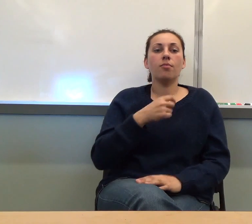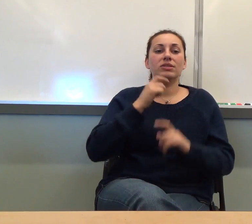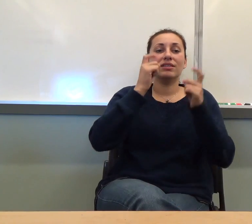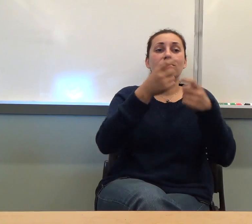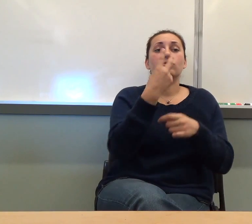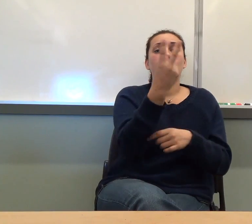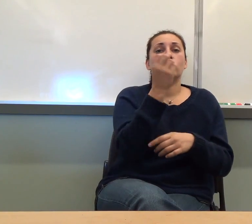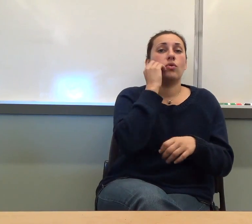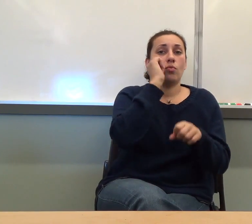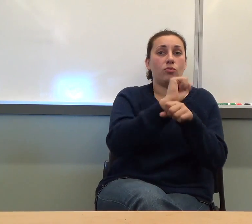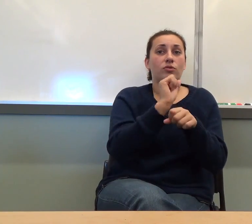very similar.